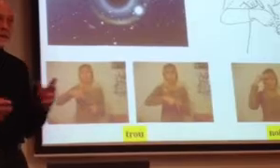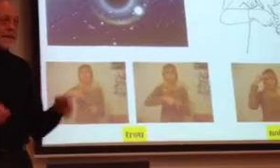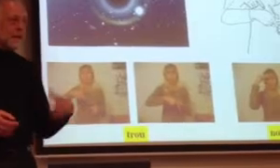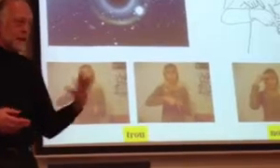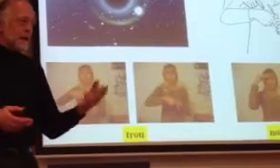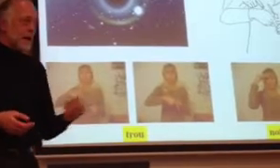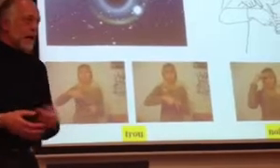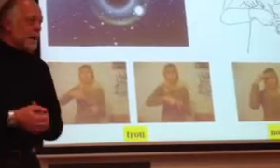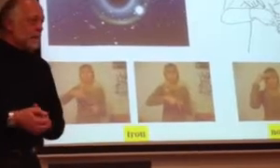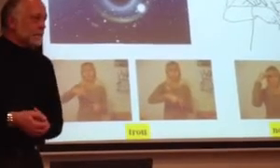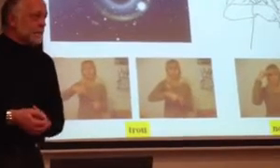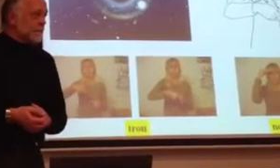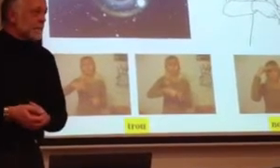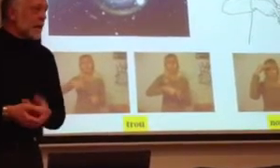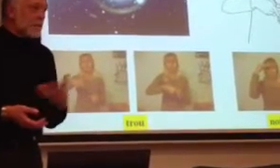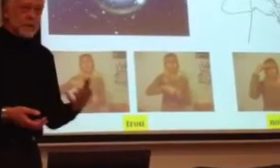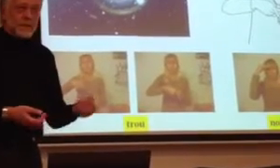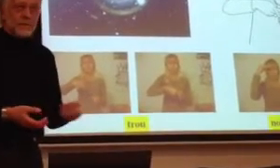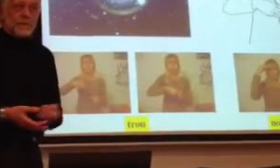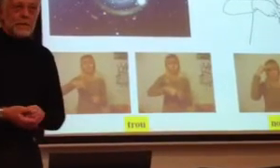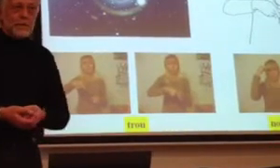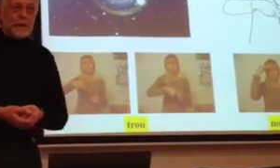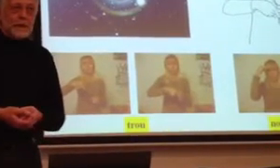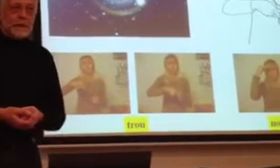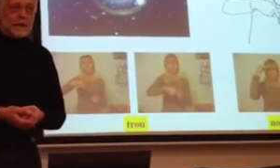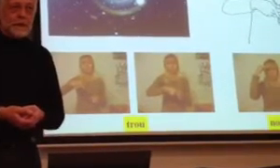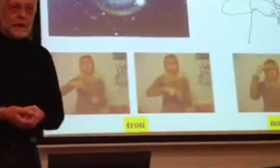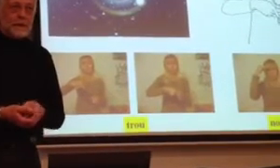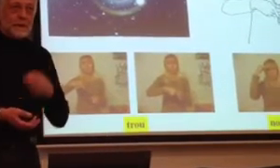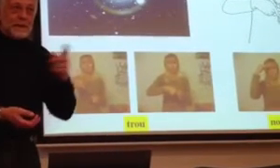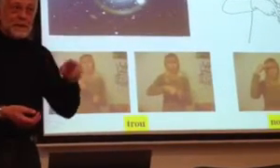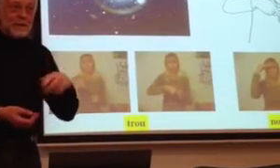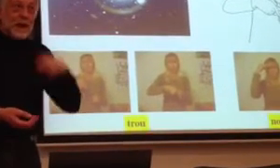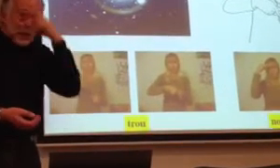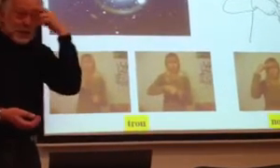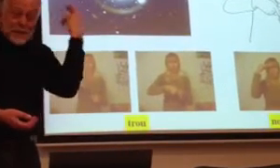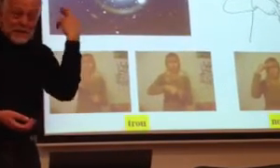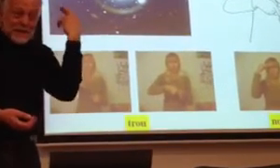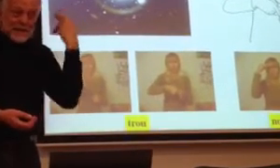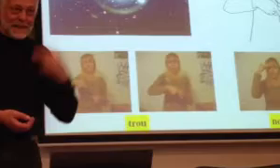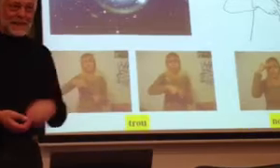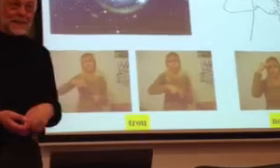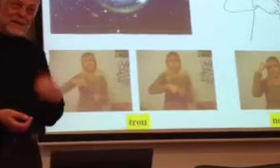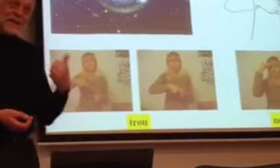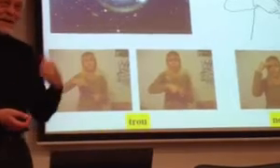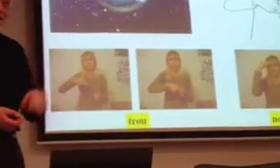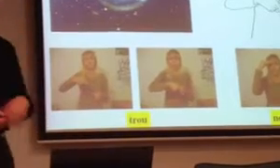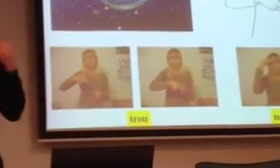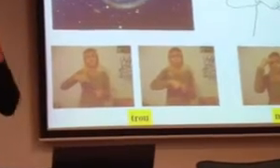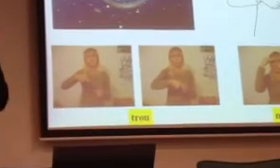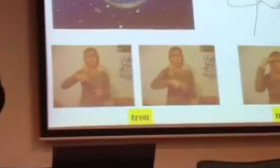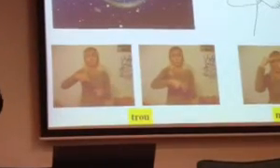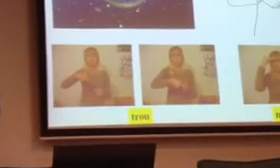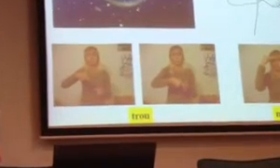a person from Africa, you cannot say, oh, you are black. He will shake you,